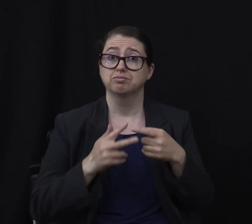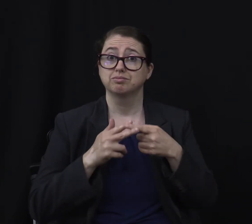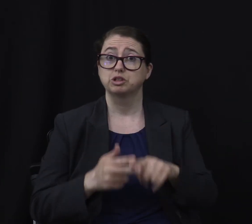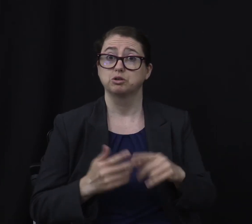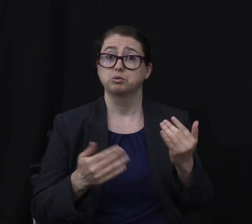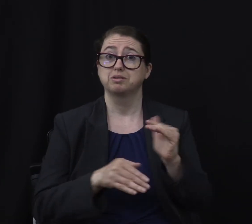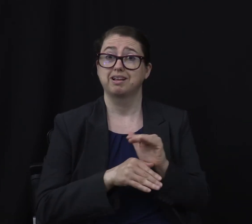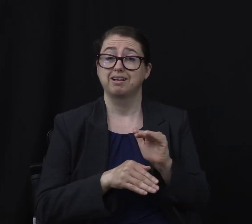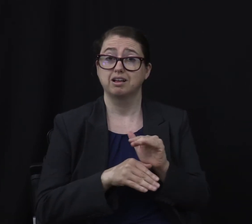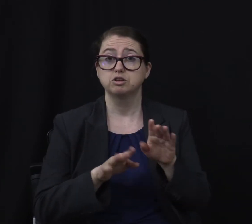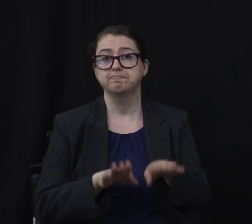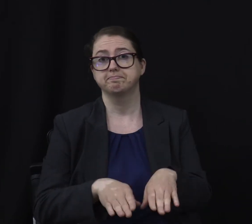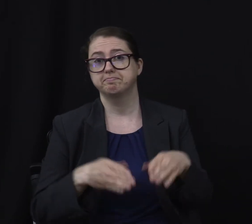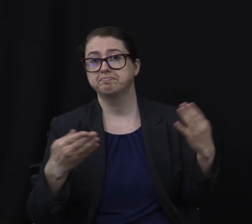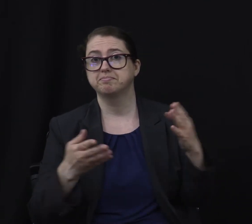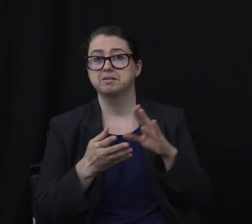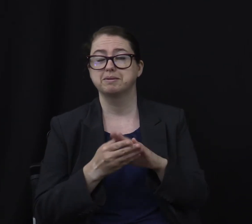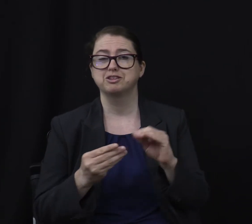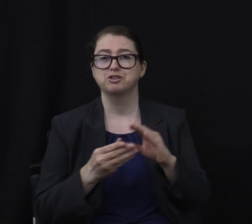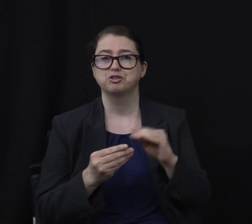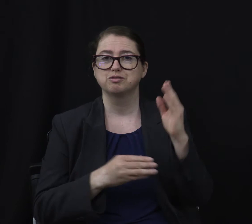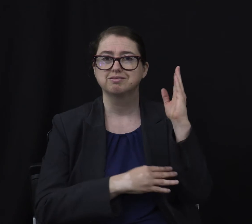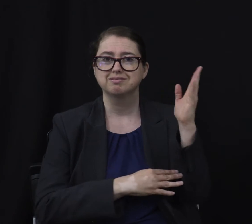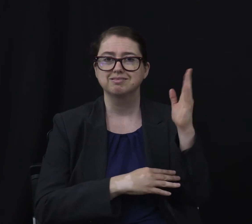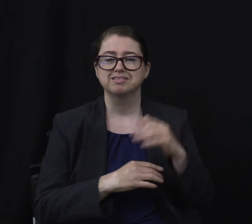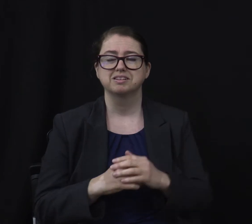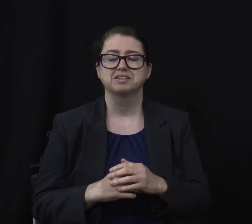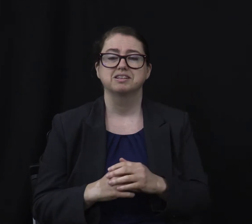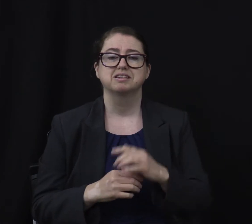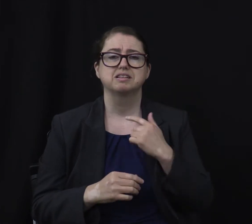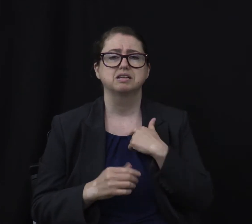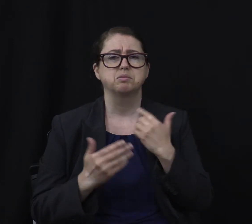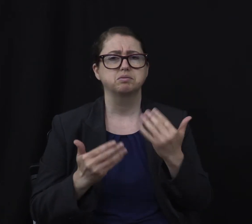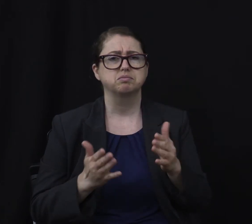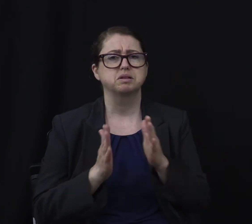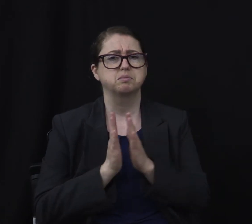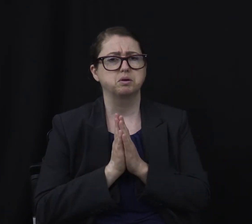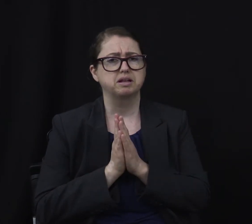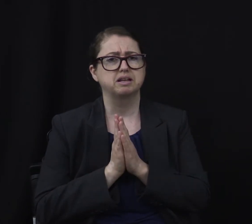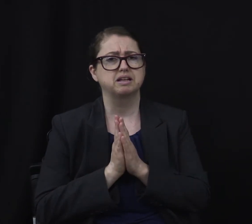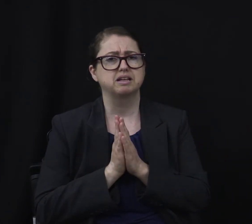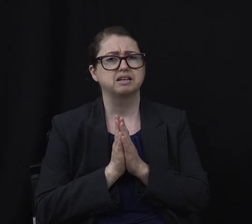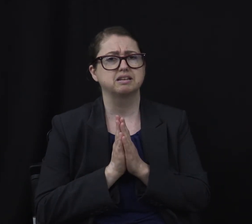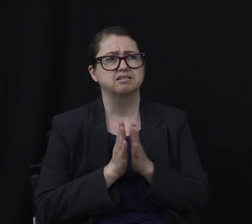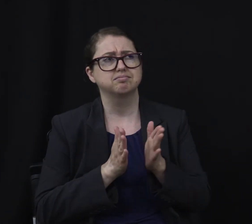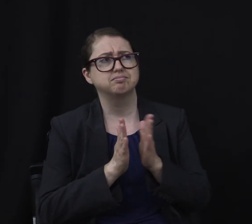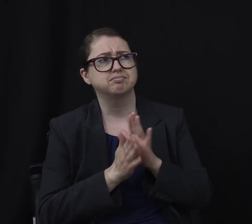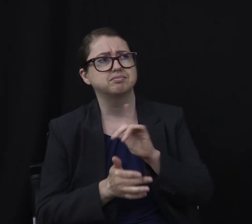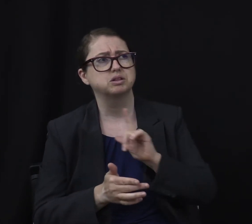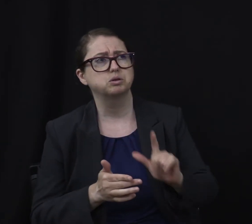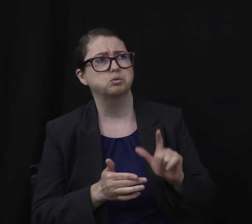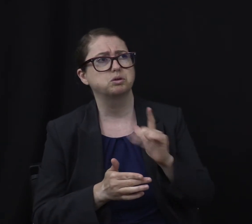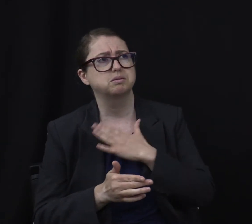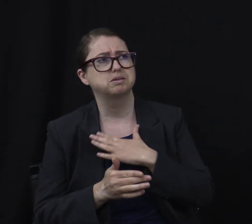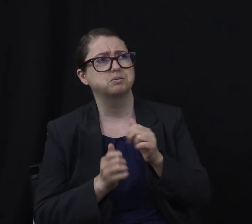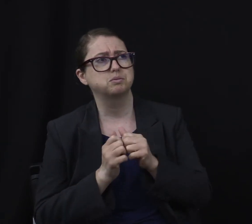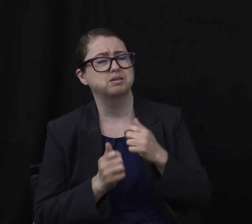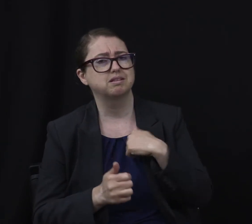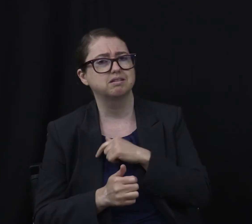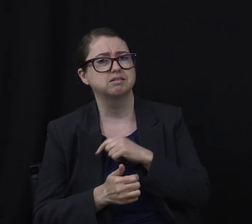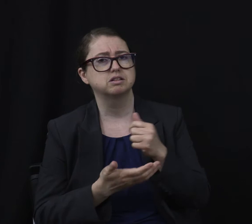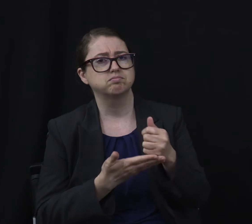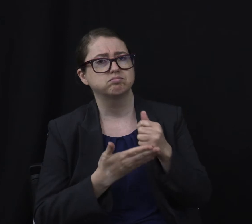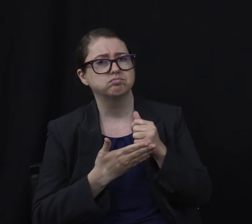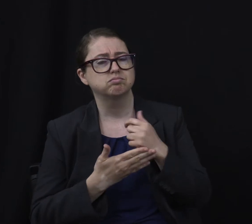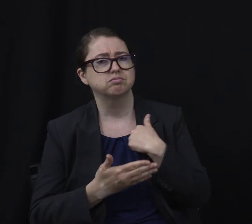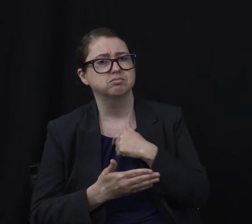message. And so I just want to pray and ask that the Lord would be here and be with me and give me the right words to say.